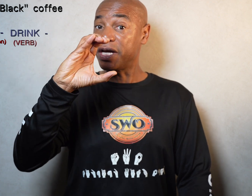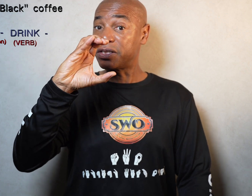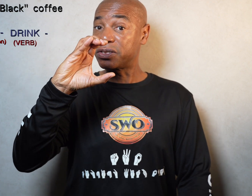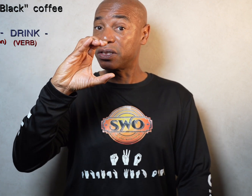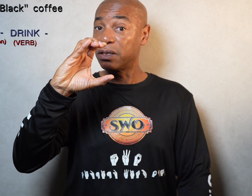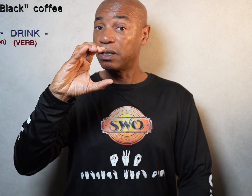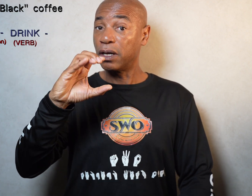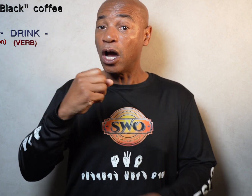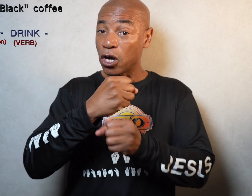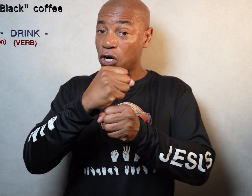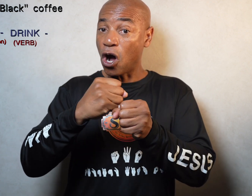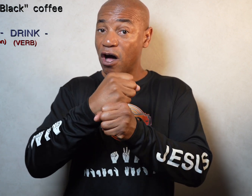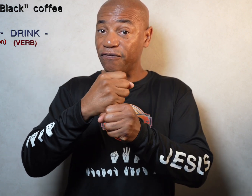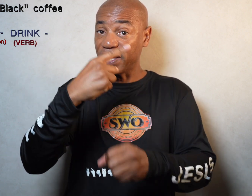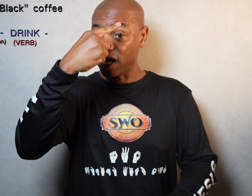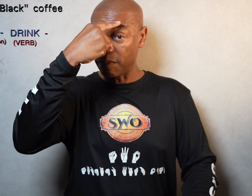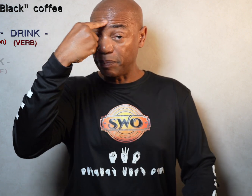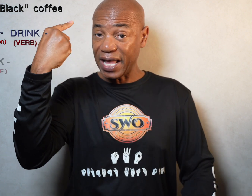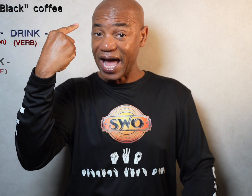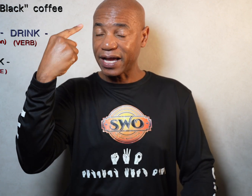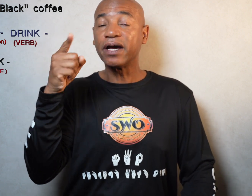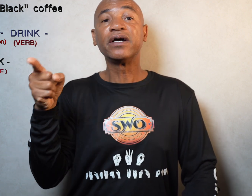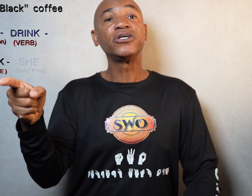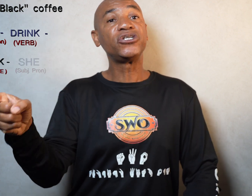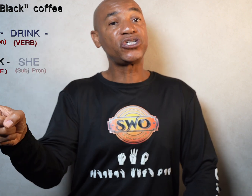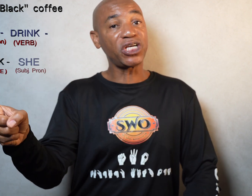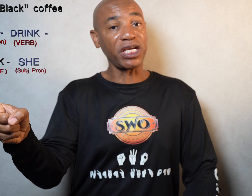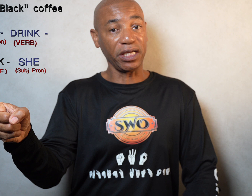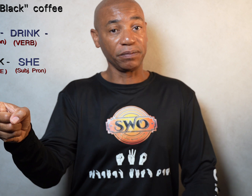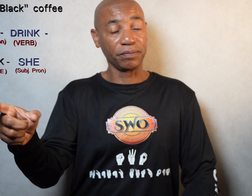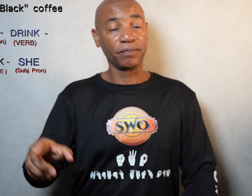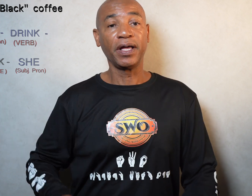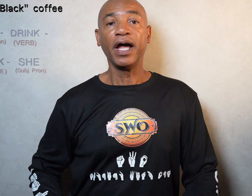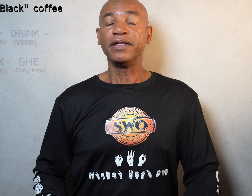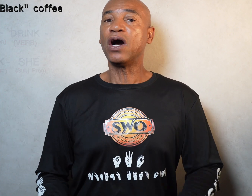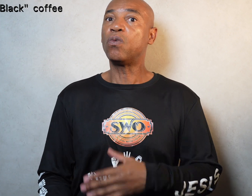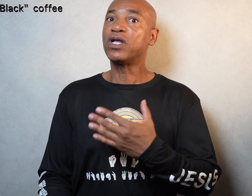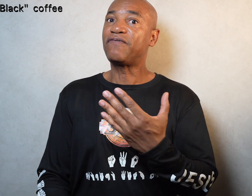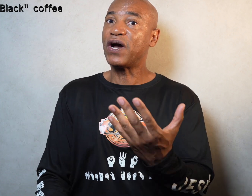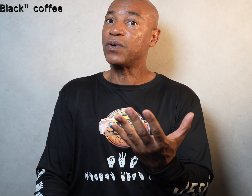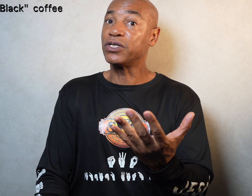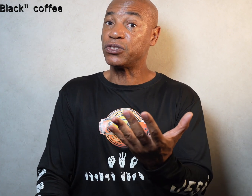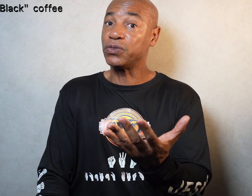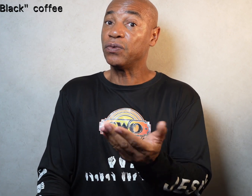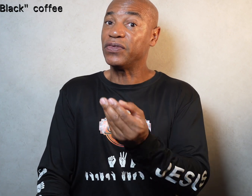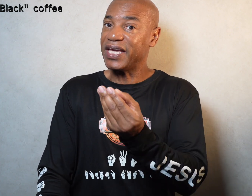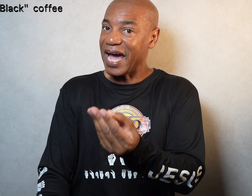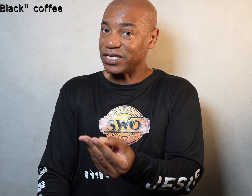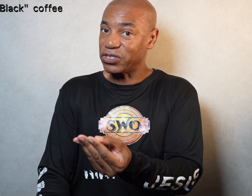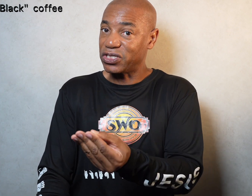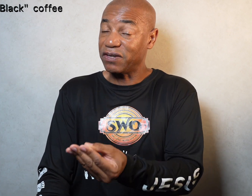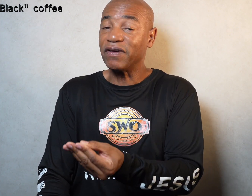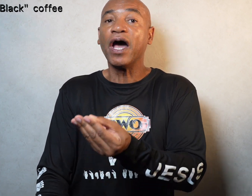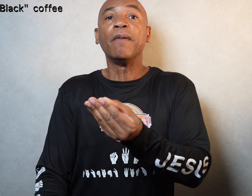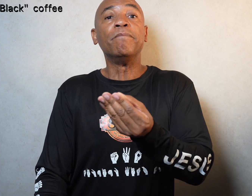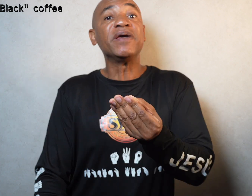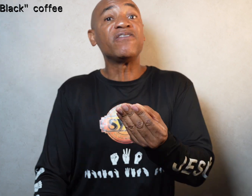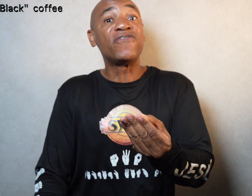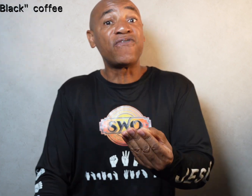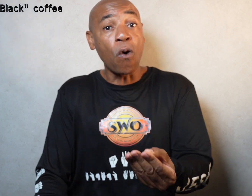drinks coffee, black, she. Now what if I want to do the adjective